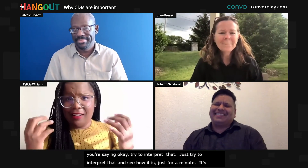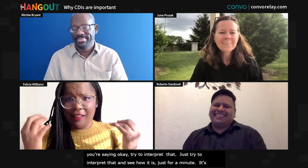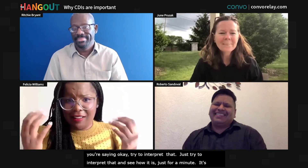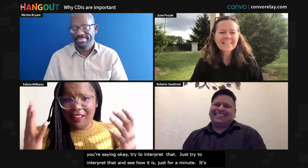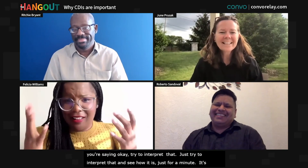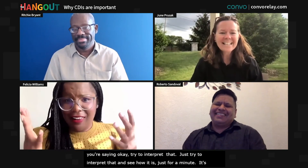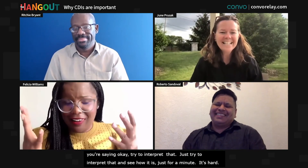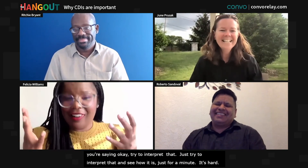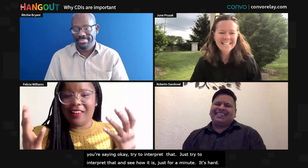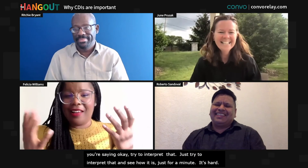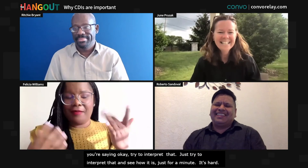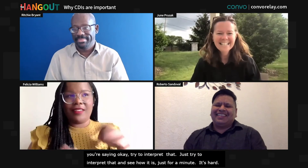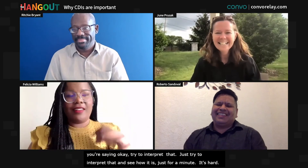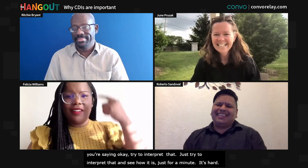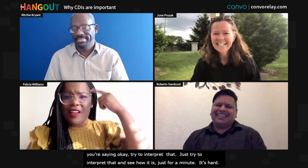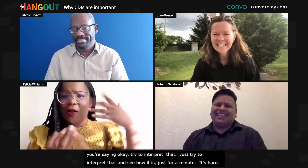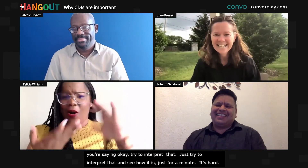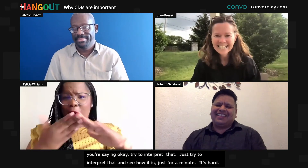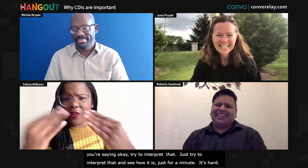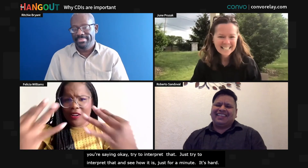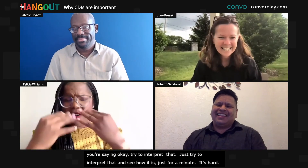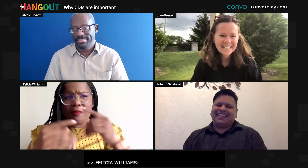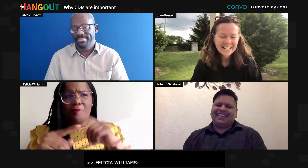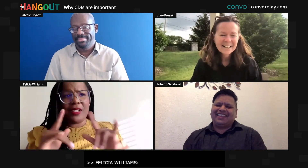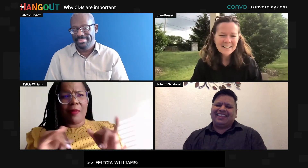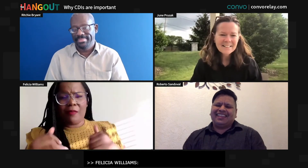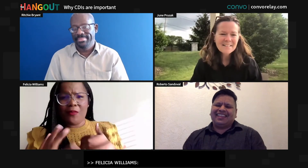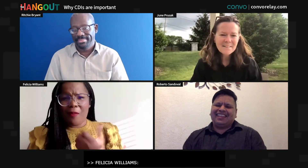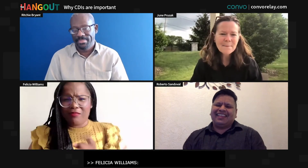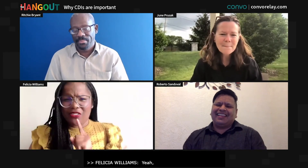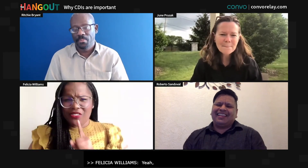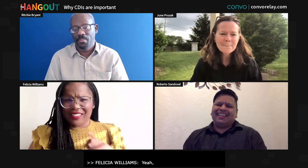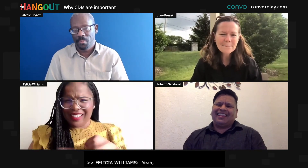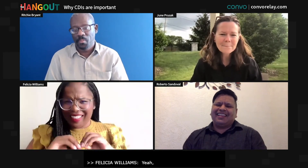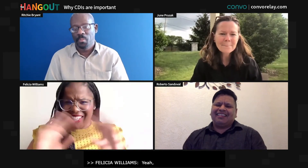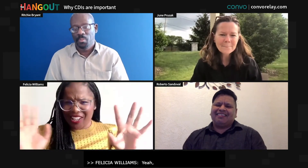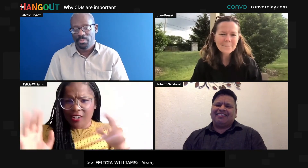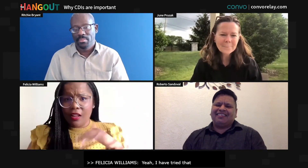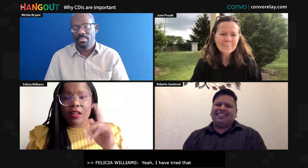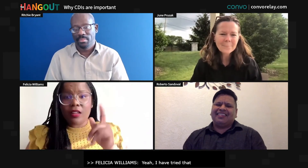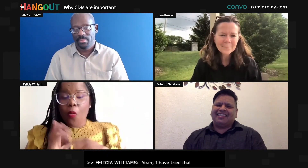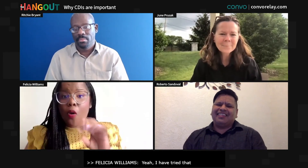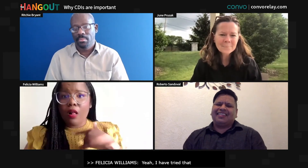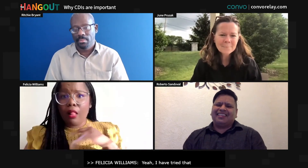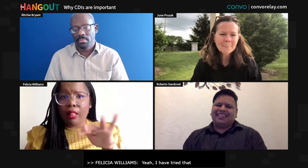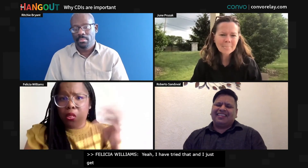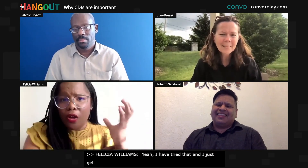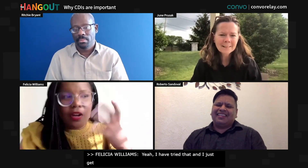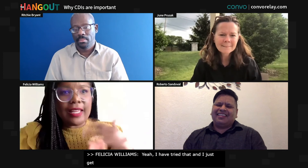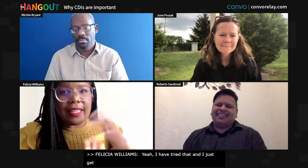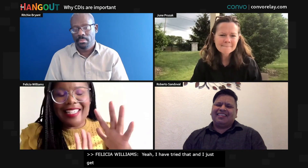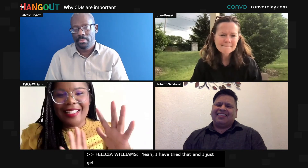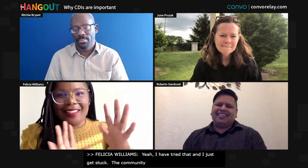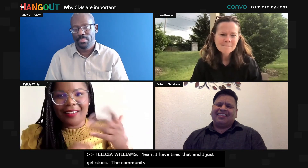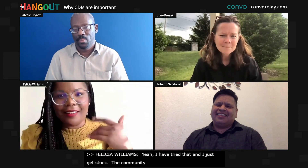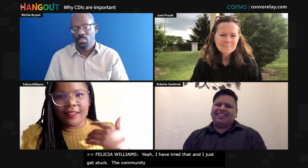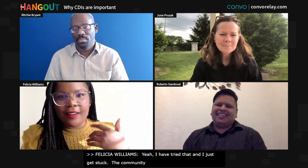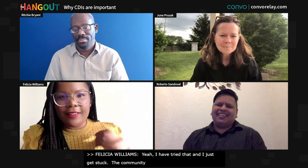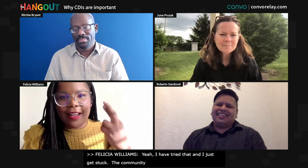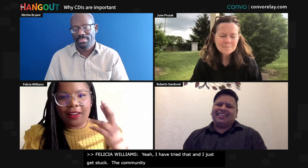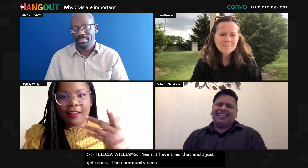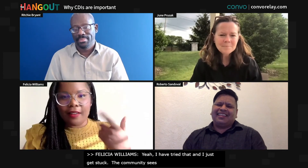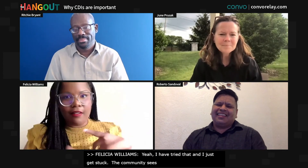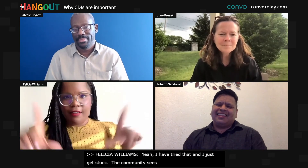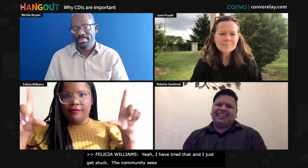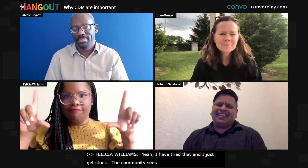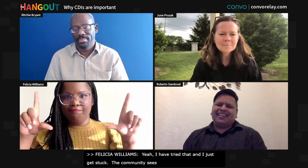Yeah, I've tried that and I just get, stuck. And the community sees me, because I'm in front, but